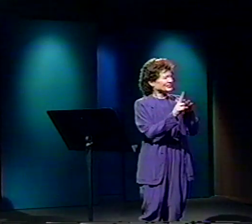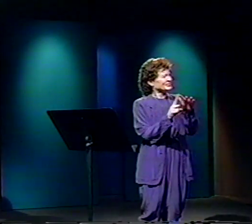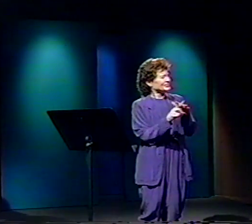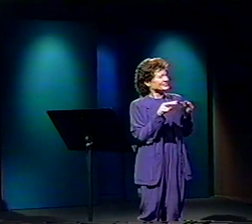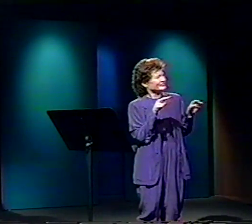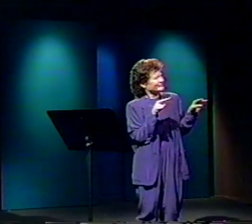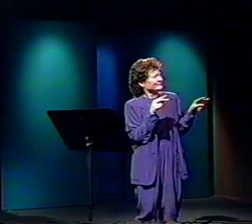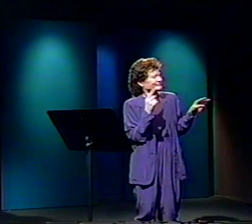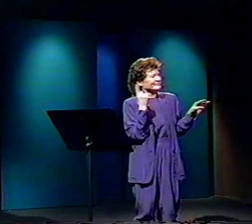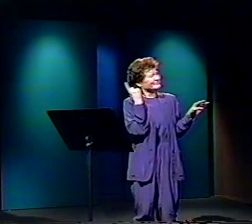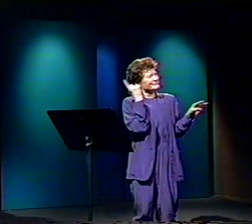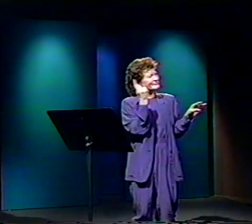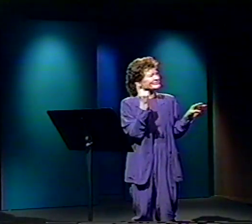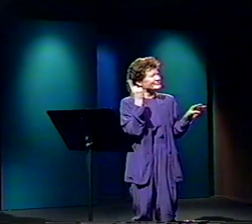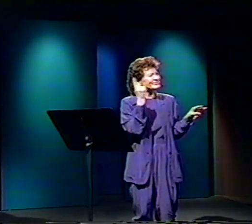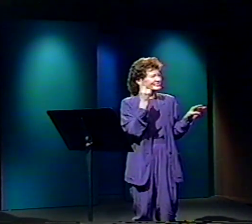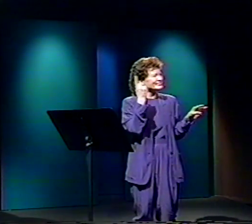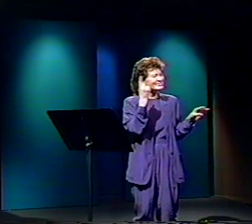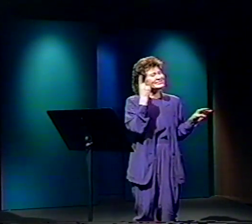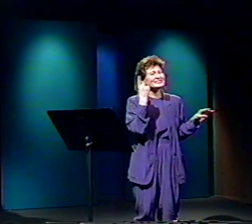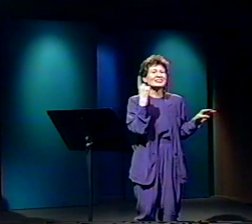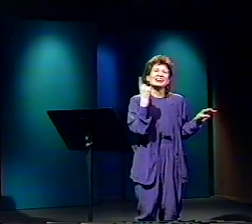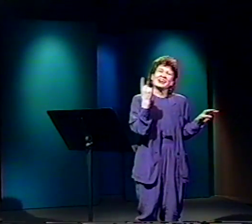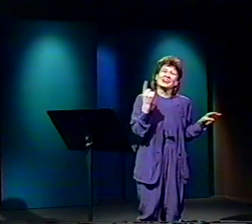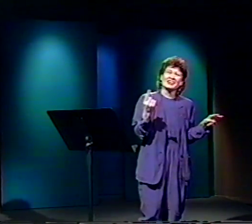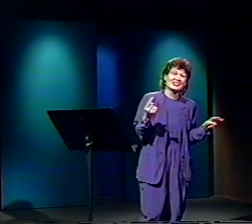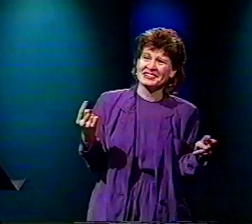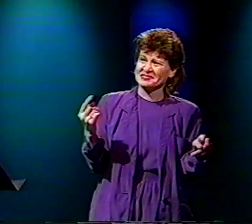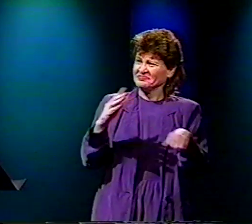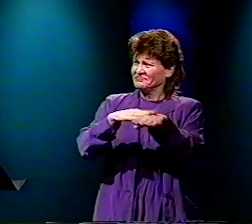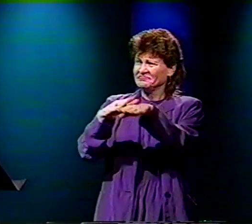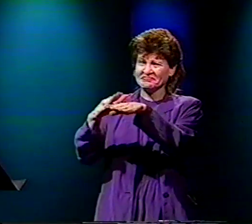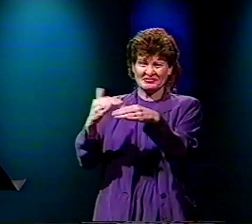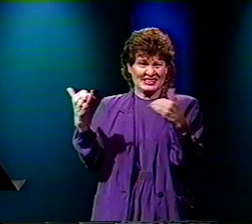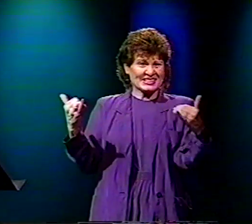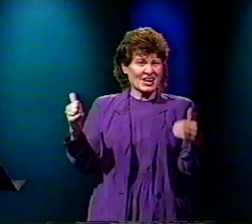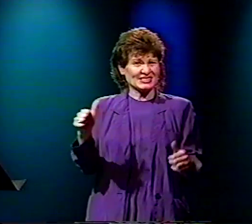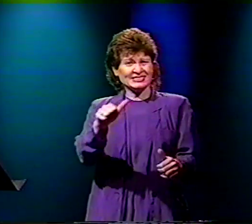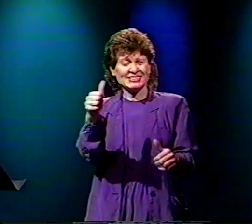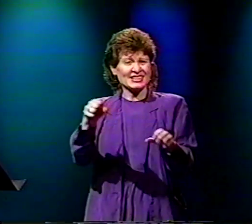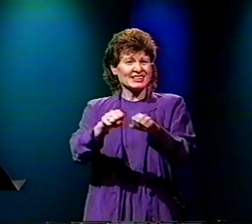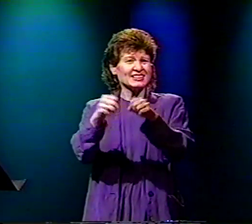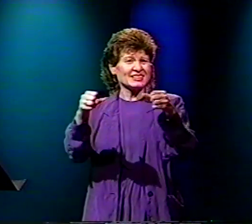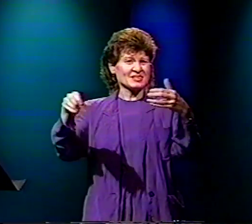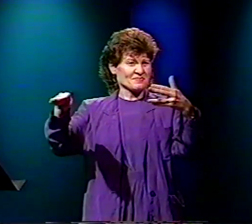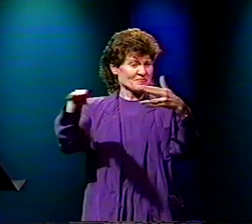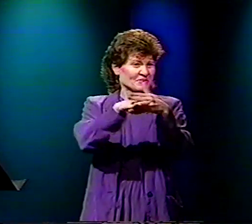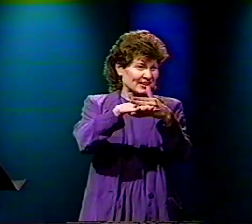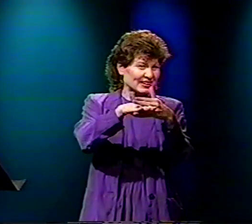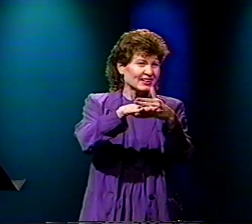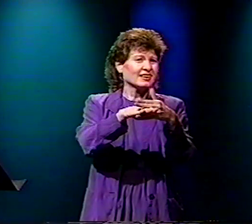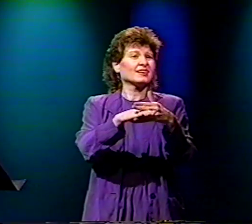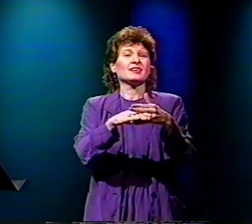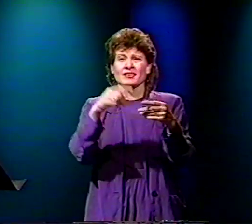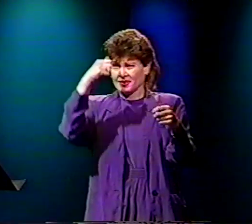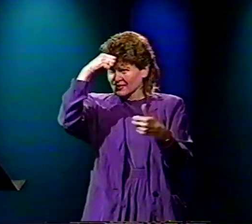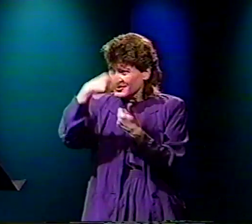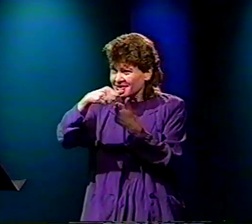Oh, Eileen has brought up a number of issues, and that really has given us food for thought. Well, now we will have our first